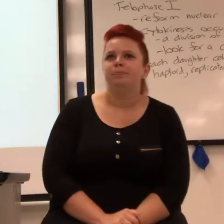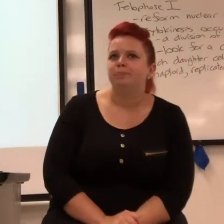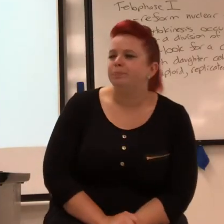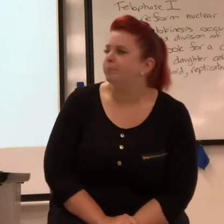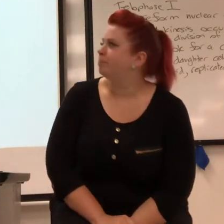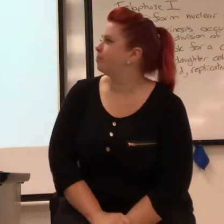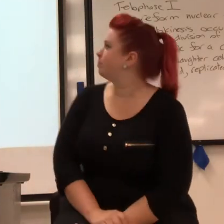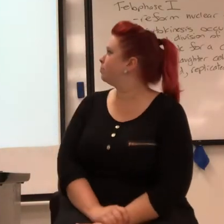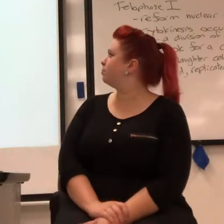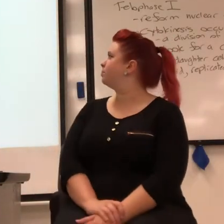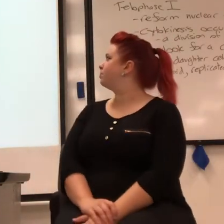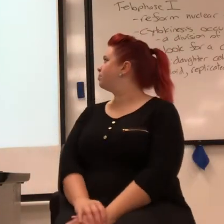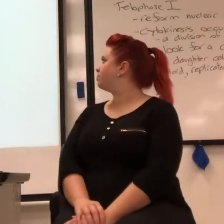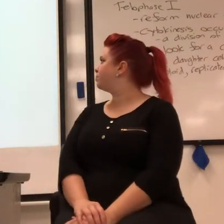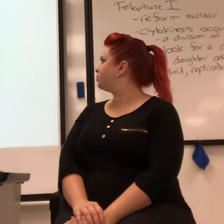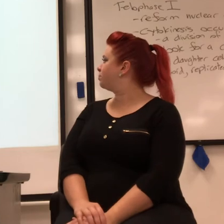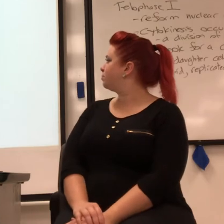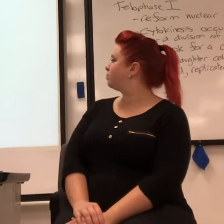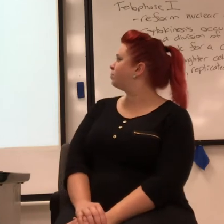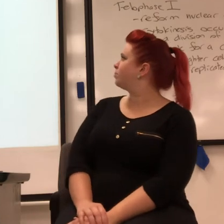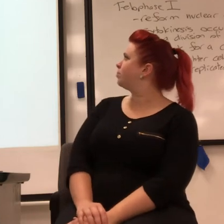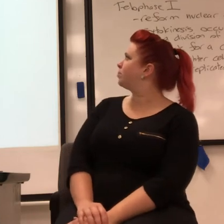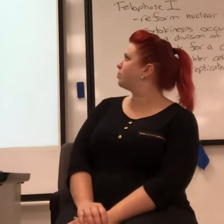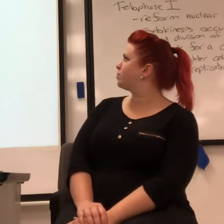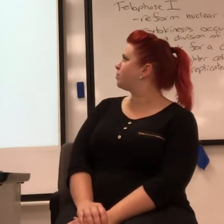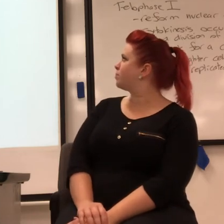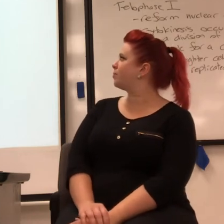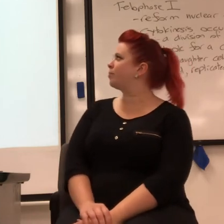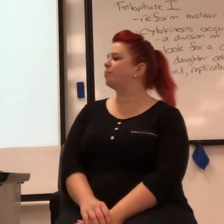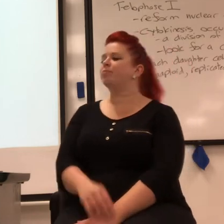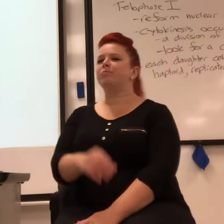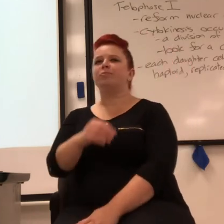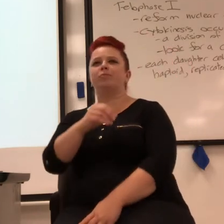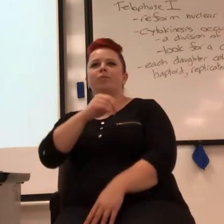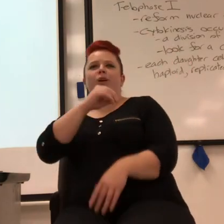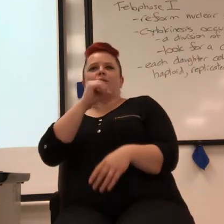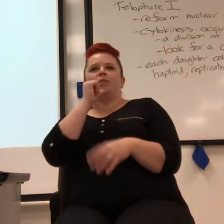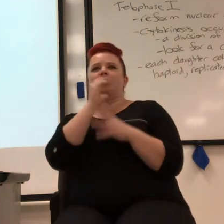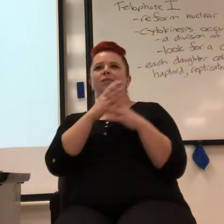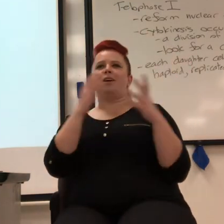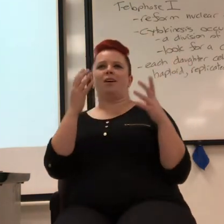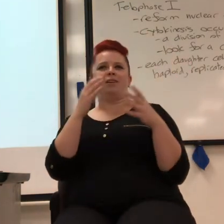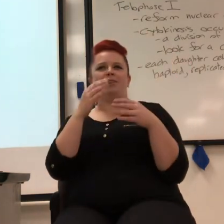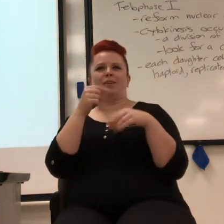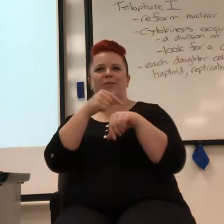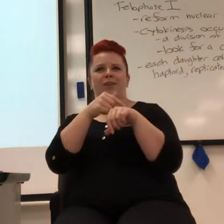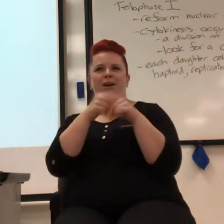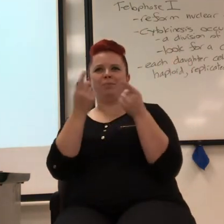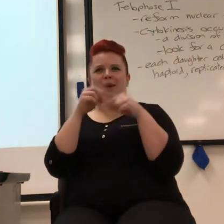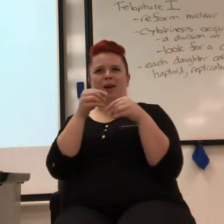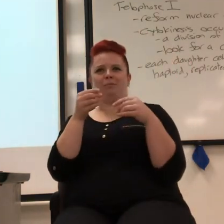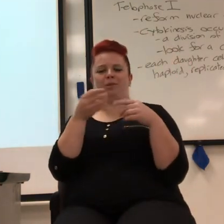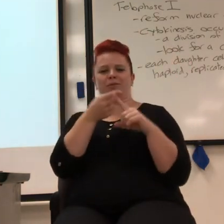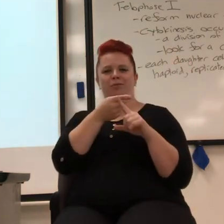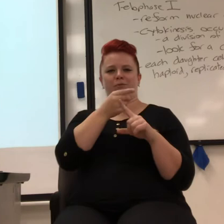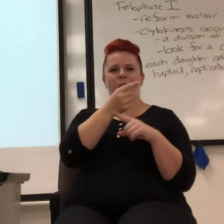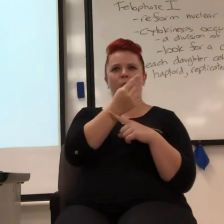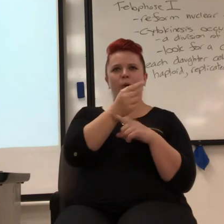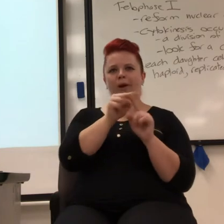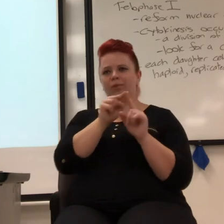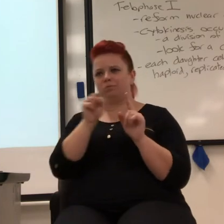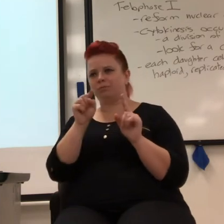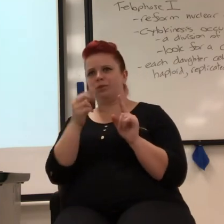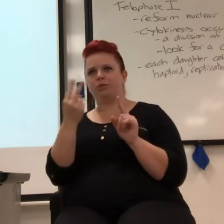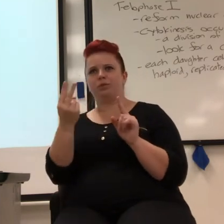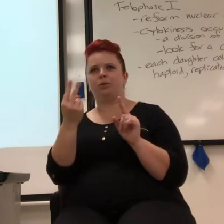Right here. So now there's not a lot of time between meiosis one and meiosis two. And so when you start meiosis two